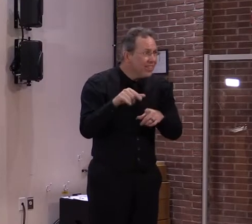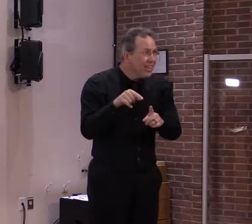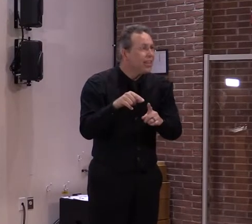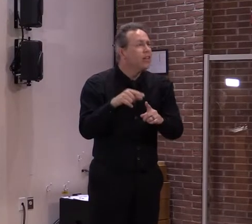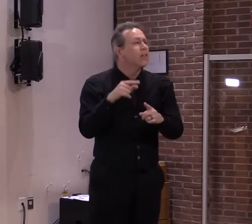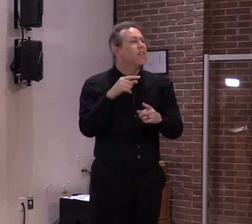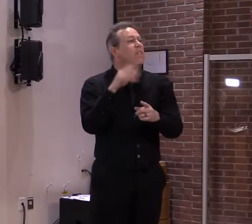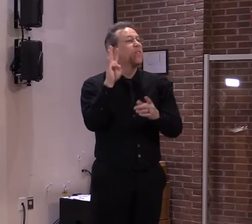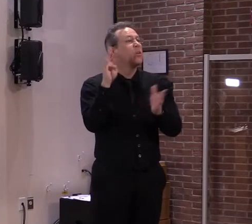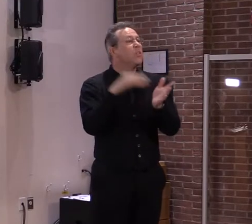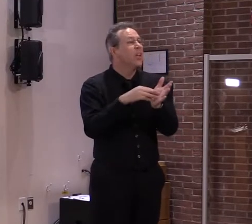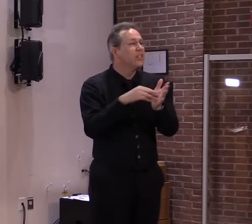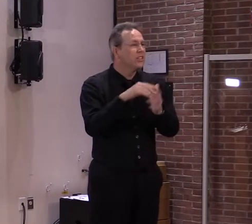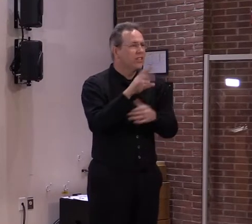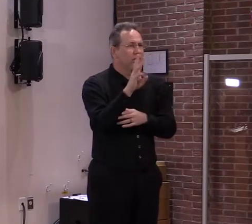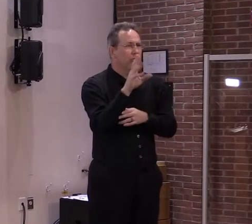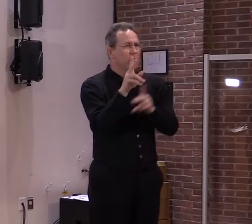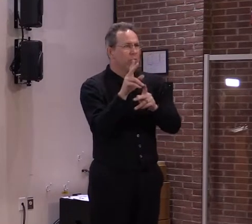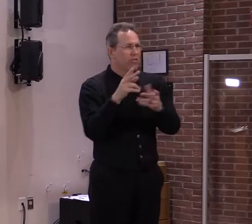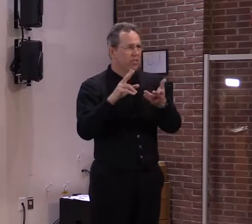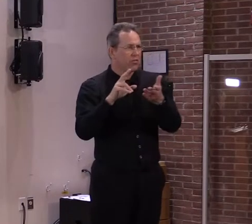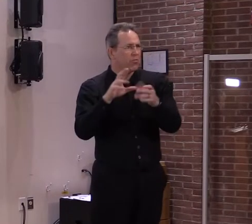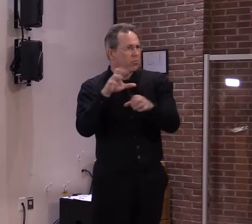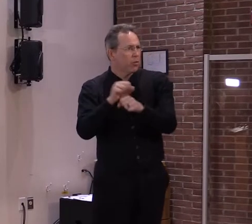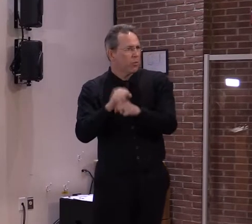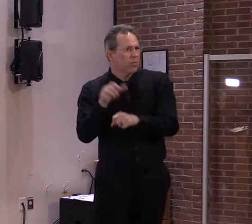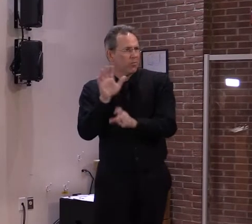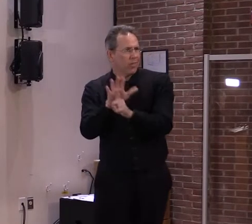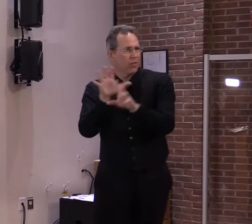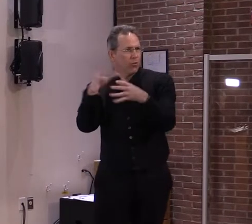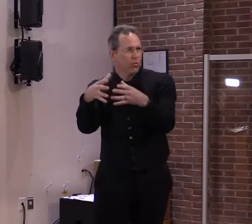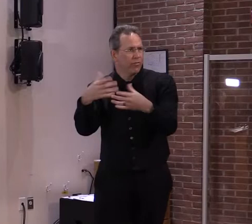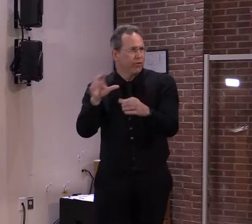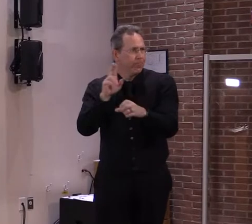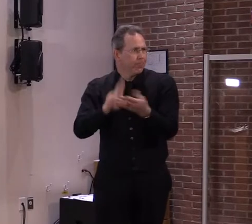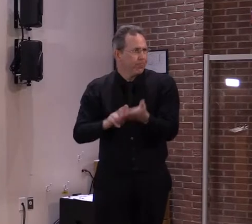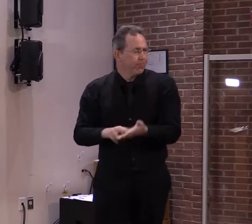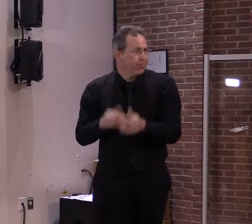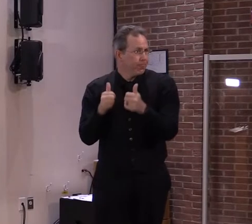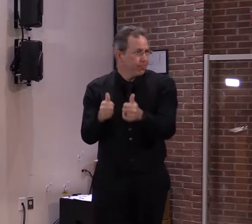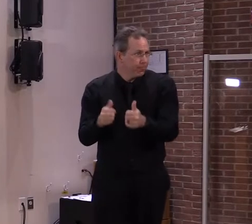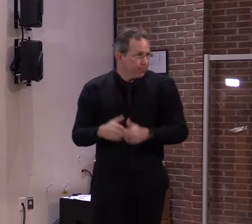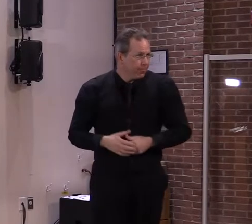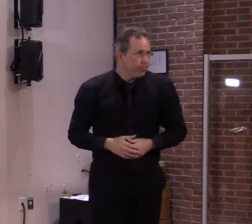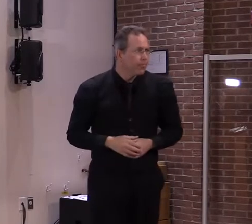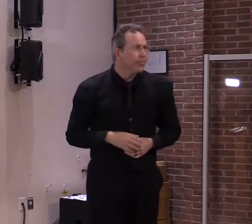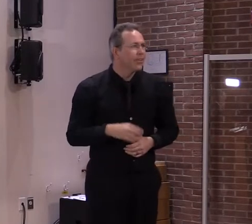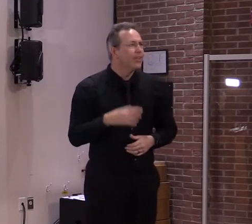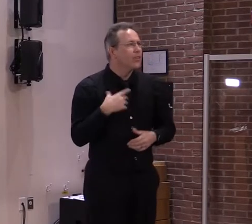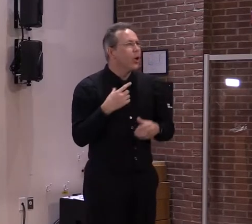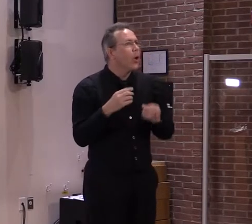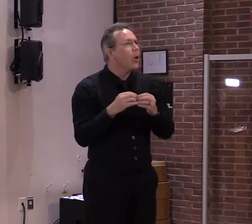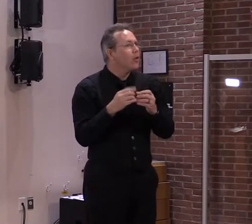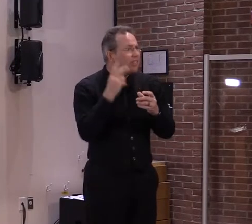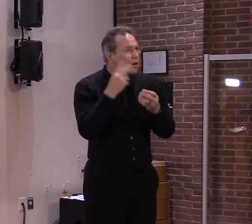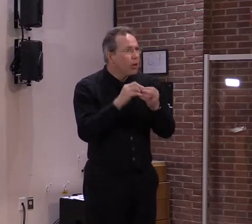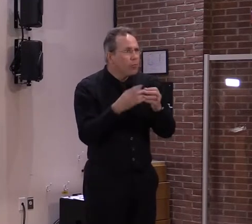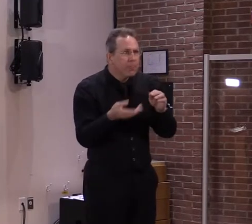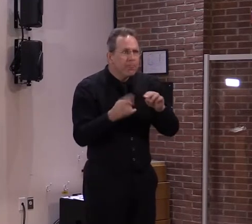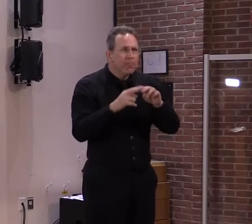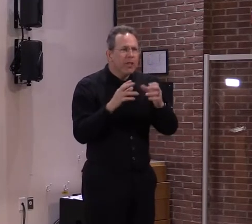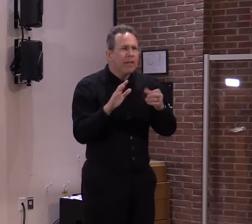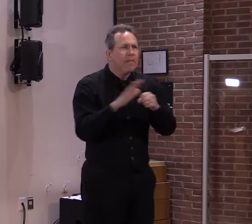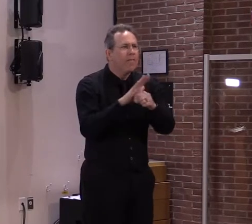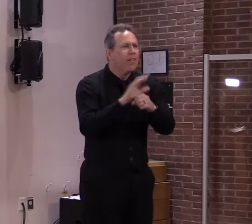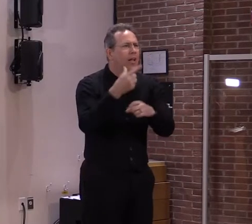made appointments. We are starting to see the needle move just a little to increase